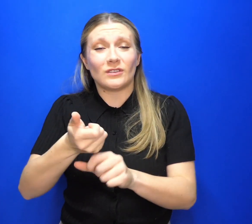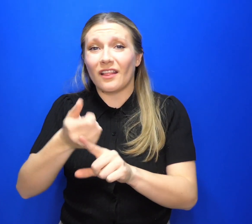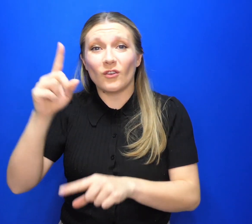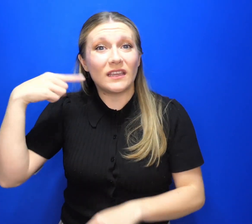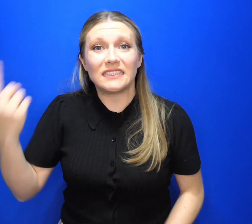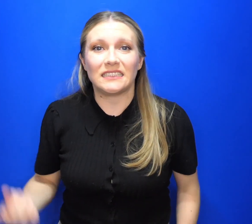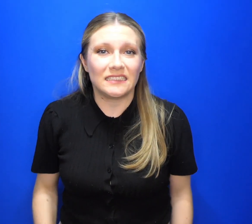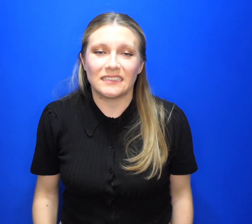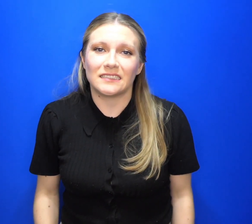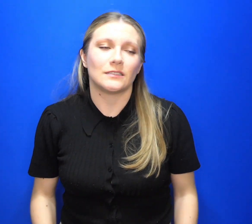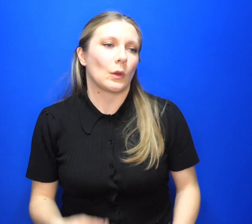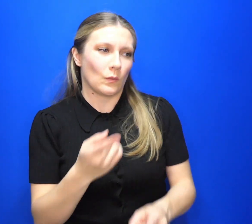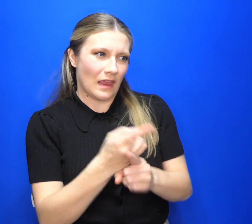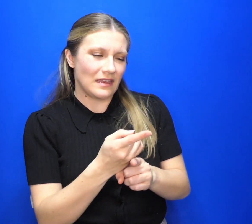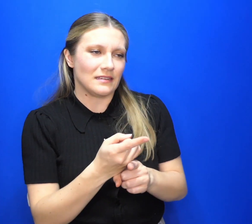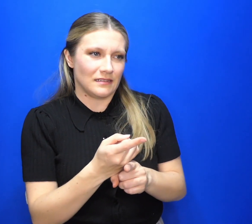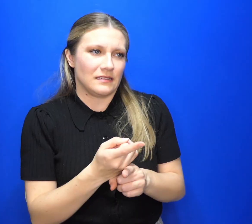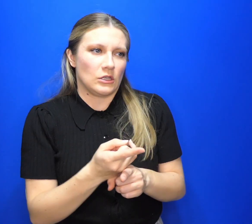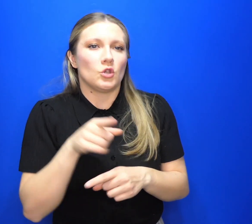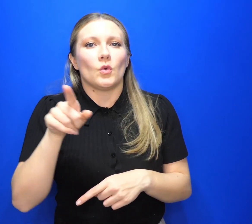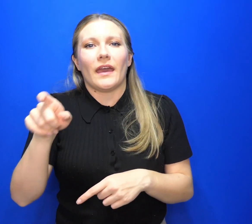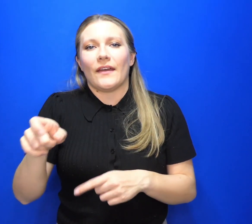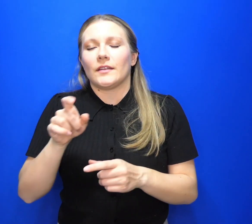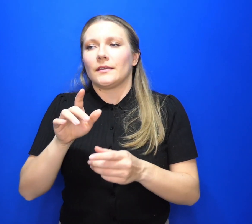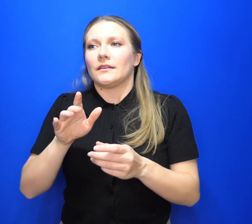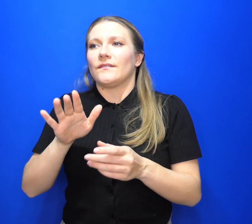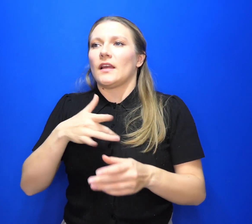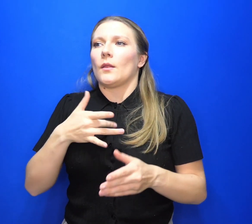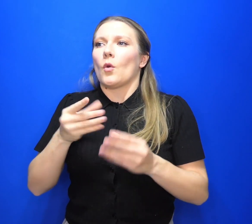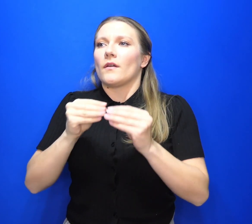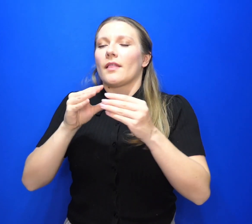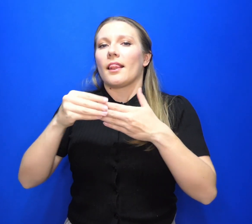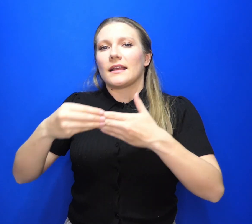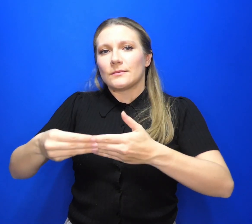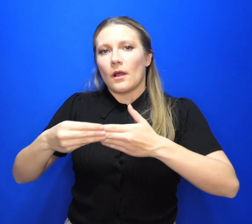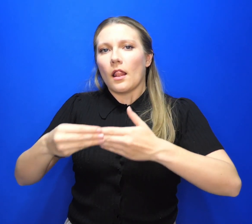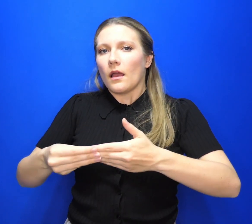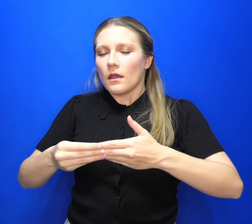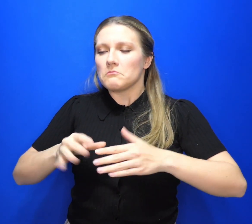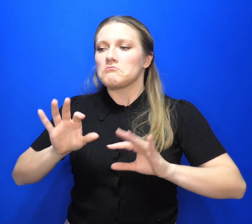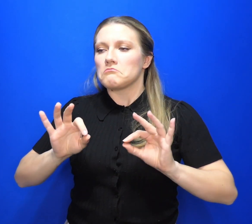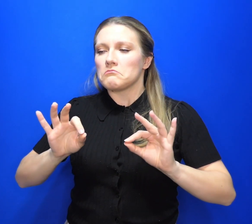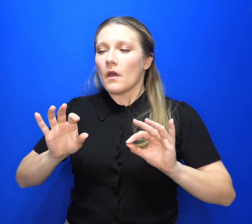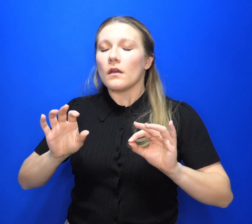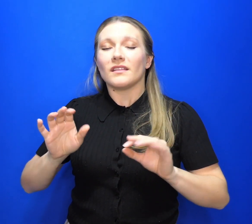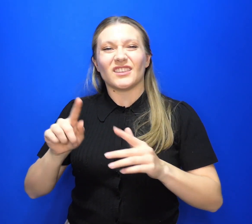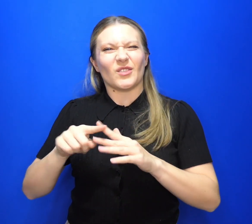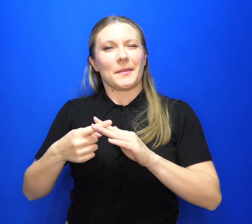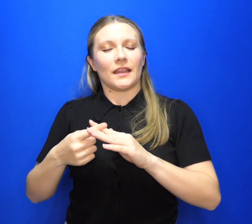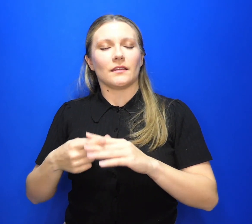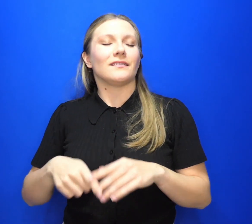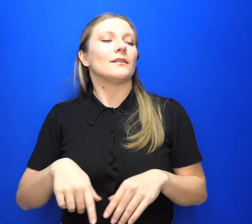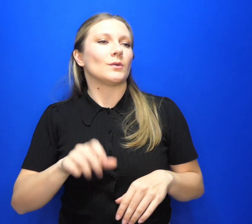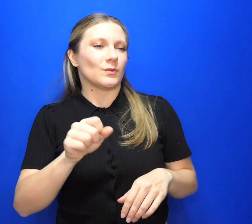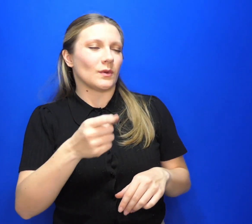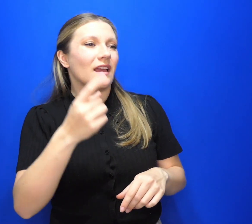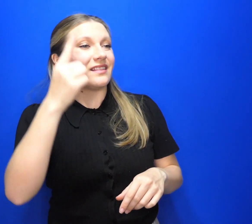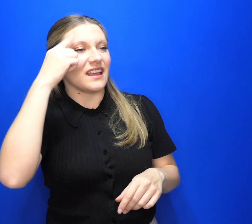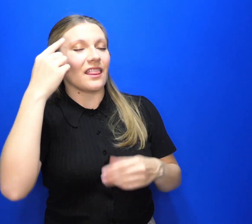yourself crazy. Right. Yeah. You just have to stay very flexible in the beginning. And I think that the flexibility,